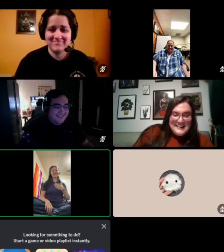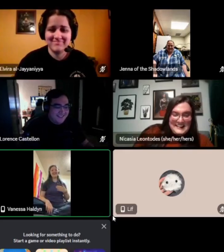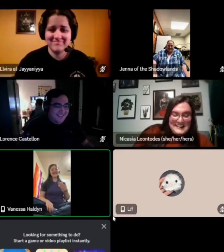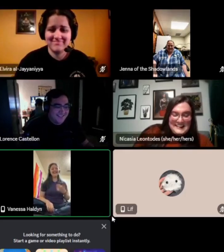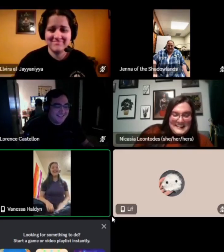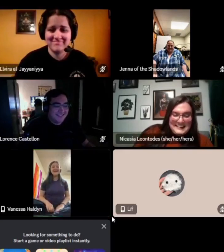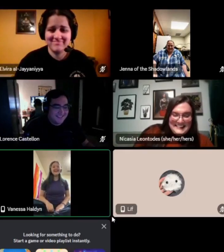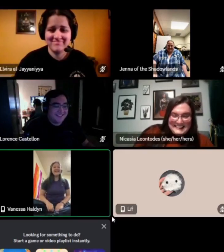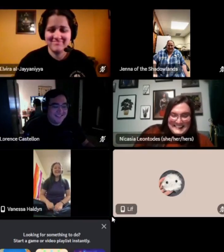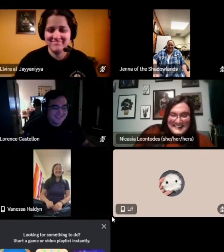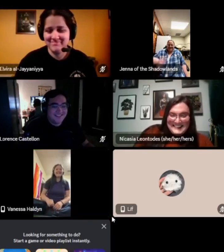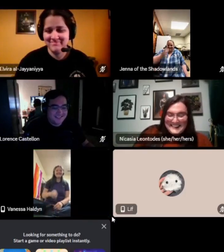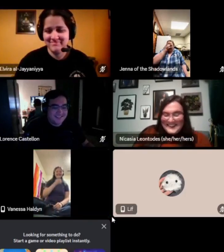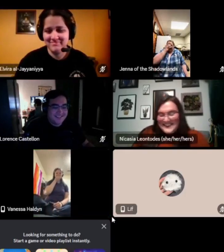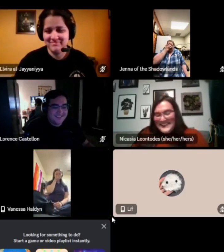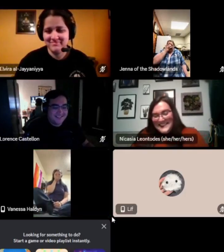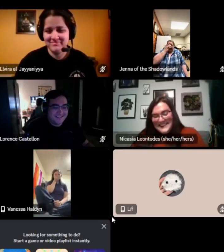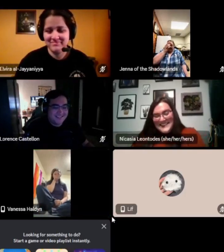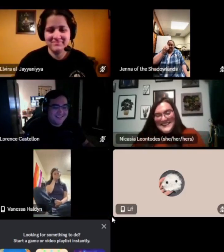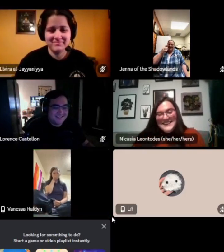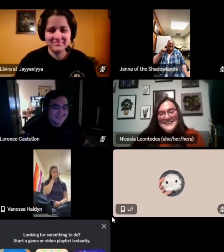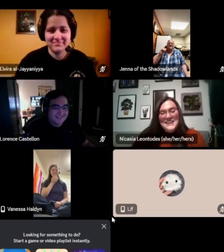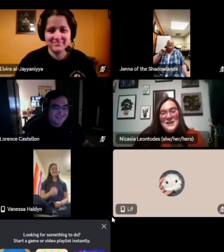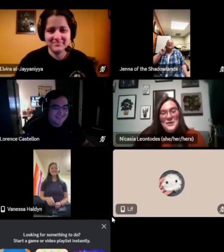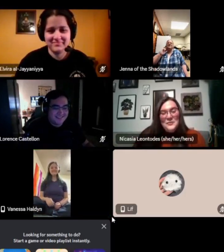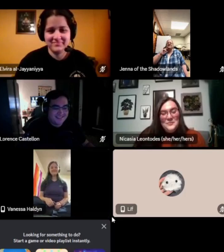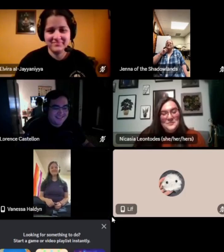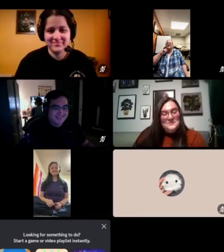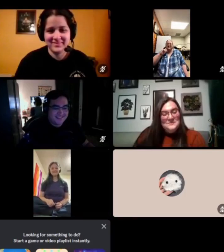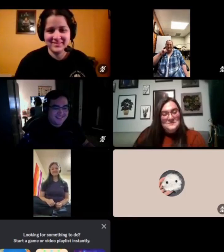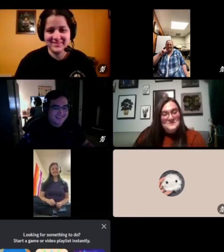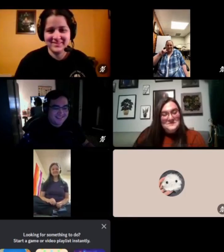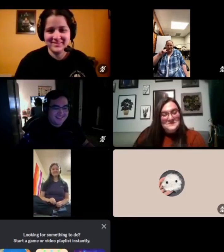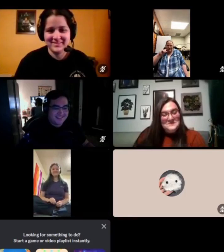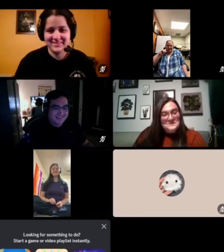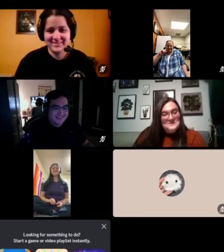sorry. I think halfway through that court, I left and I found a campfire.